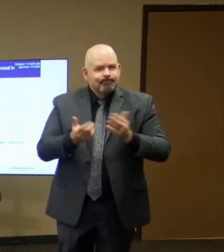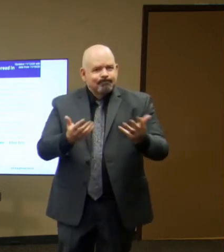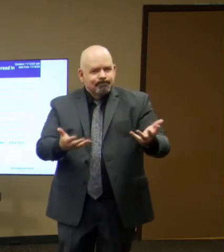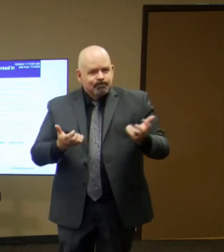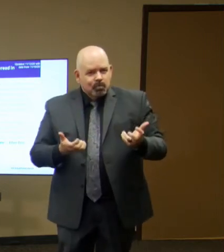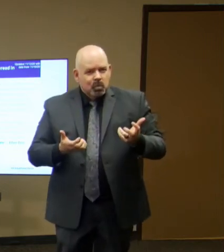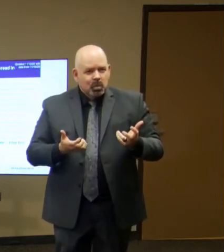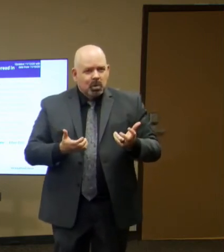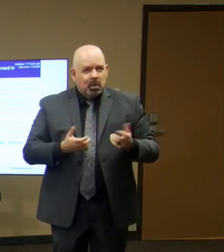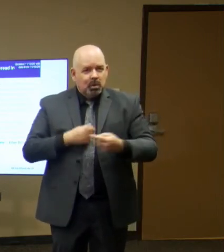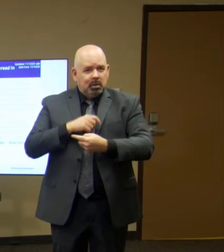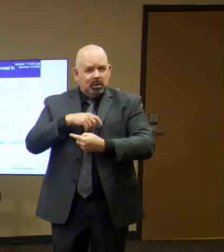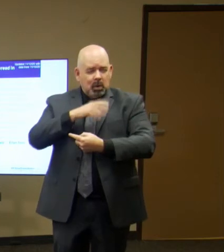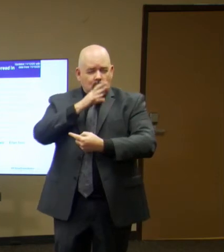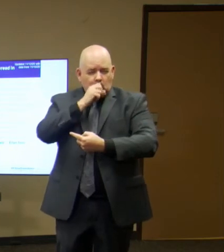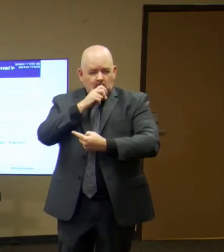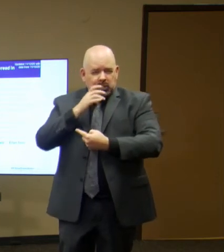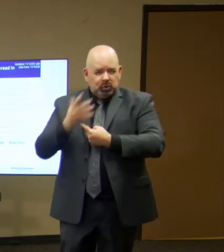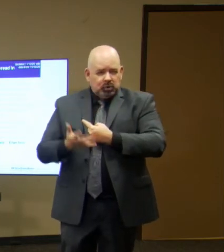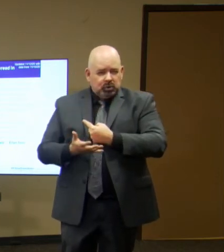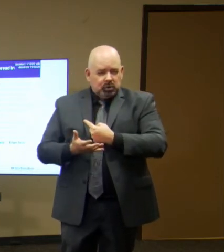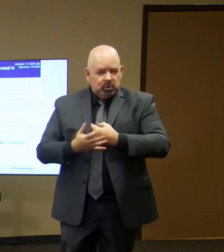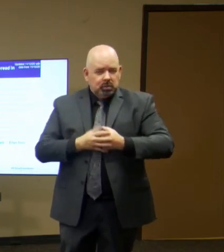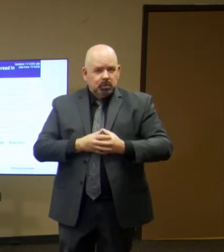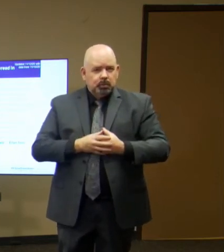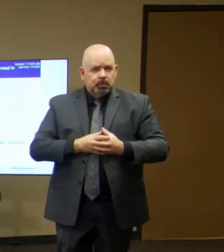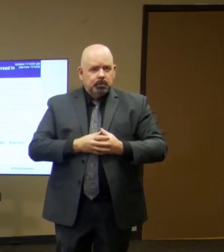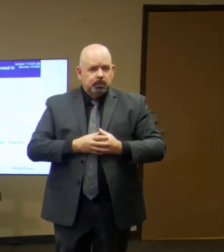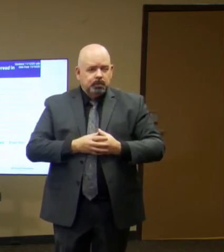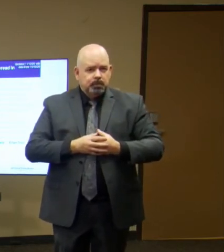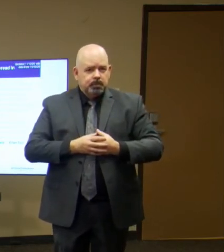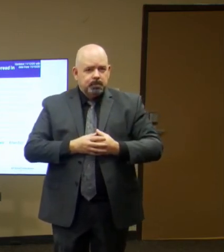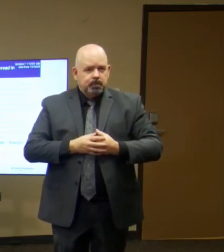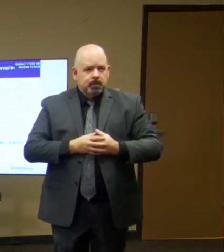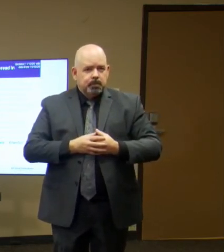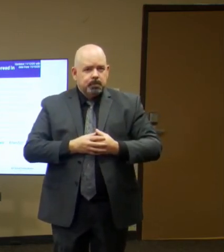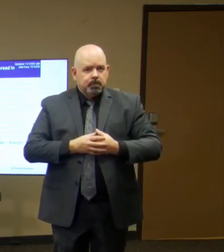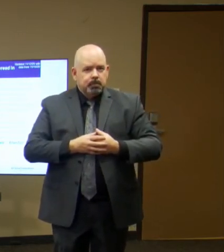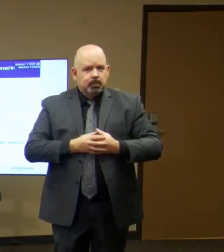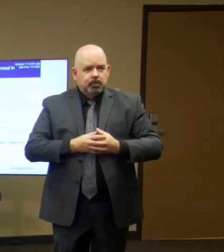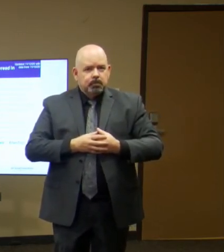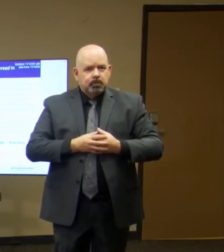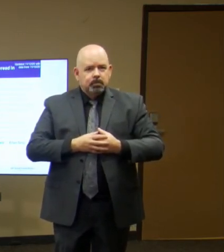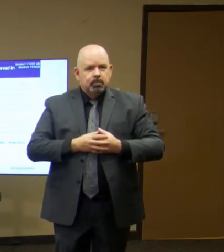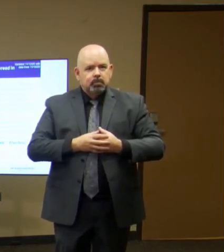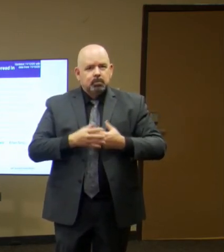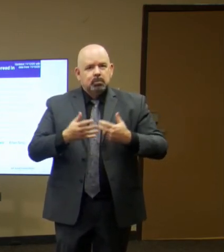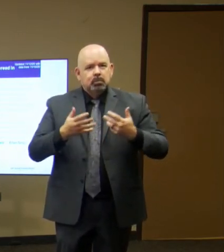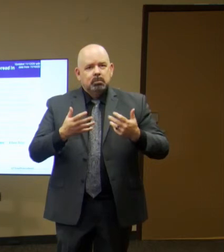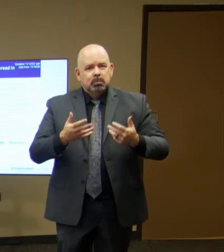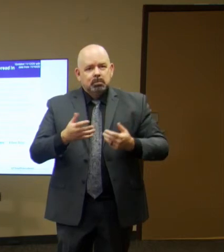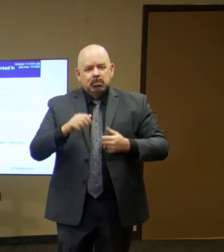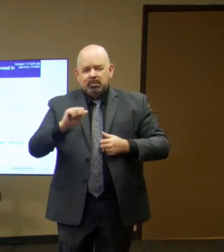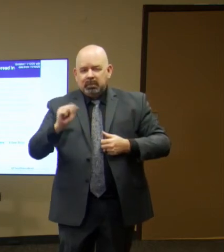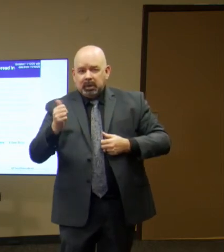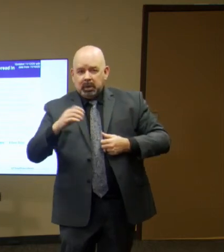line, then you're increasing at a 10% increase each